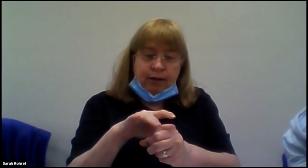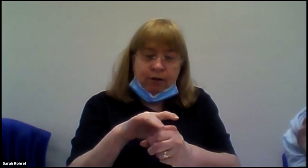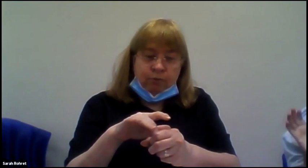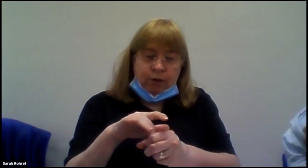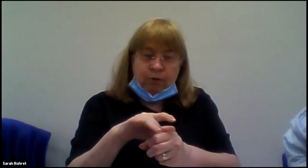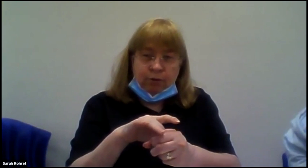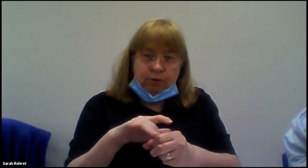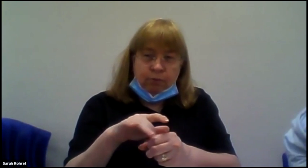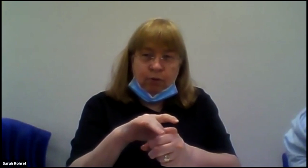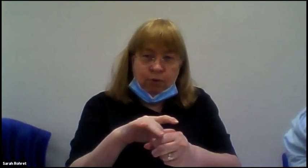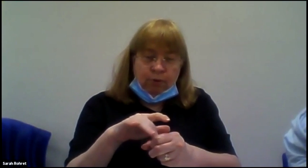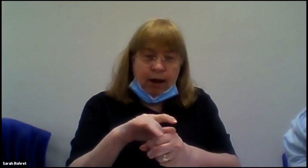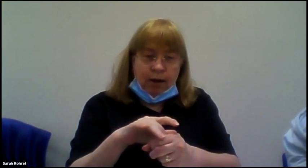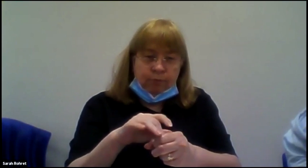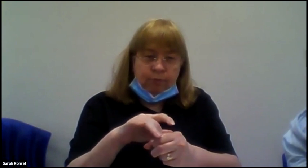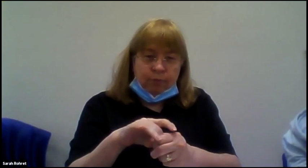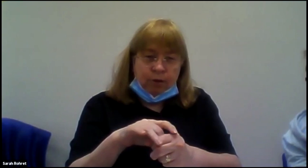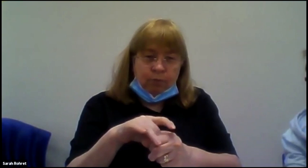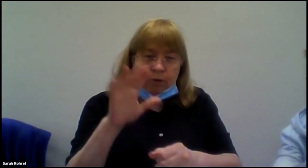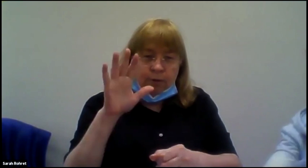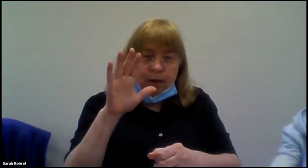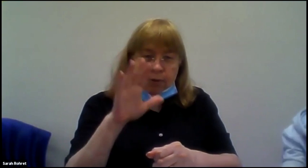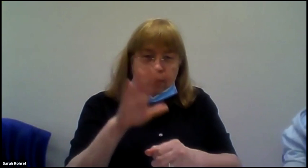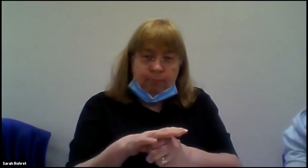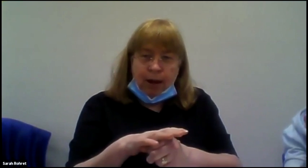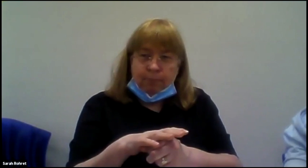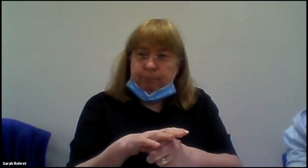we're going to go around, then we'll come out and pop.